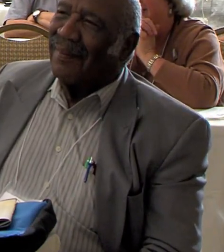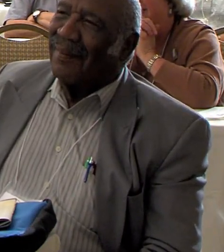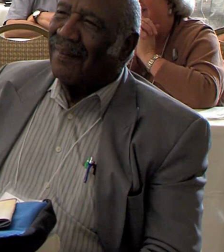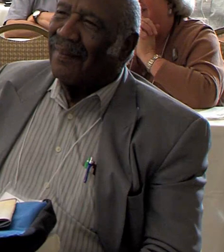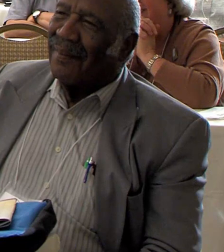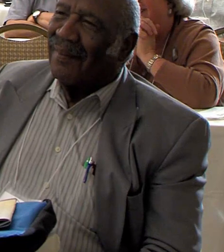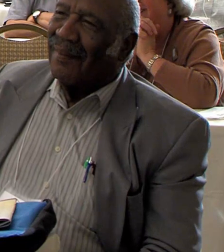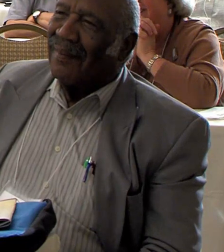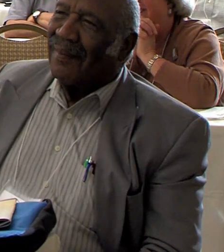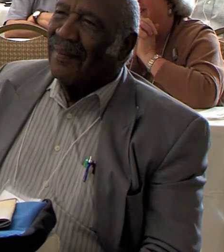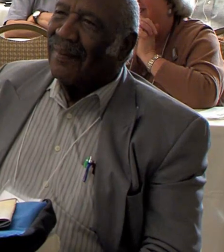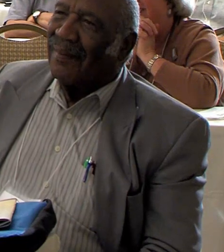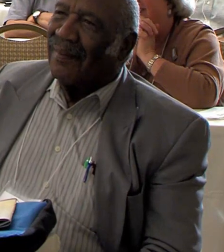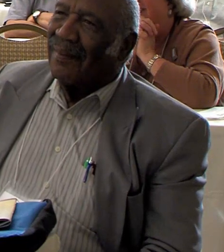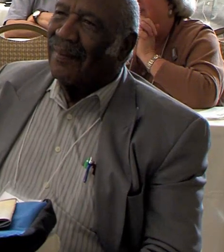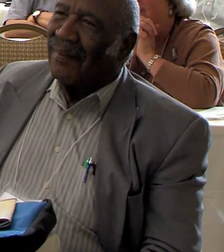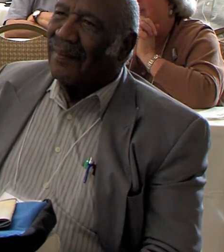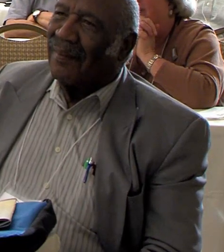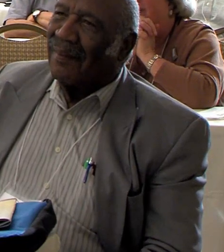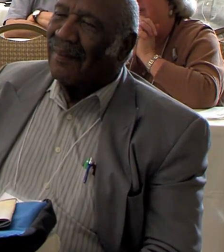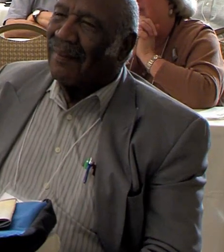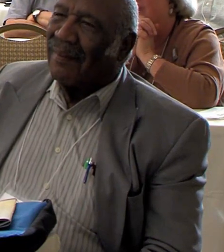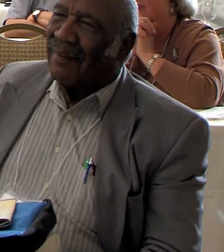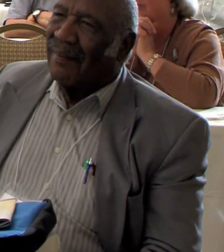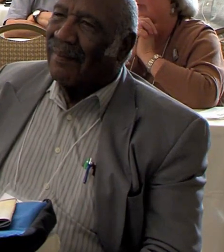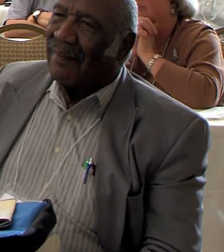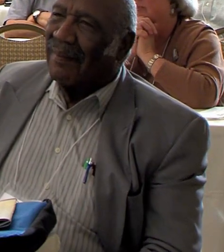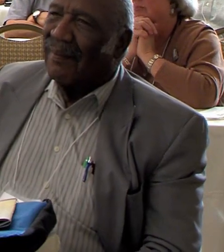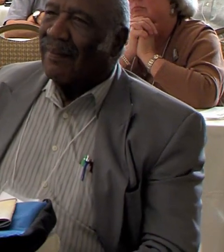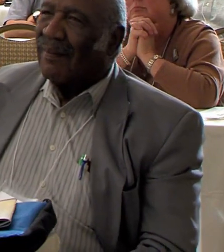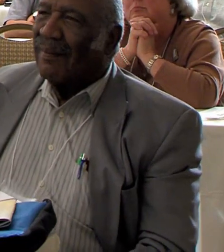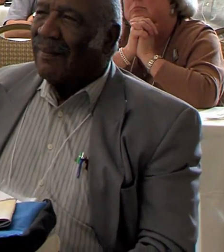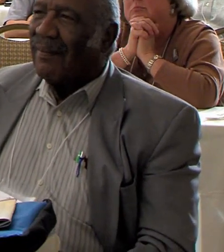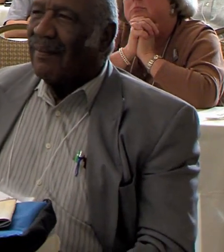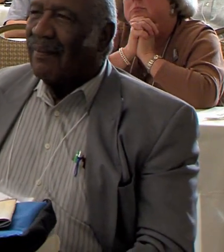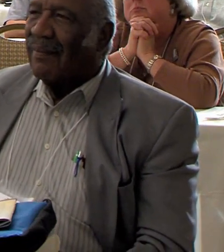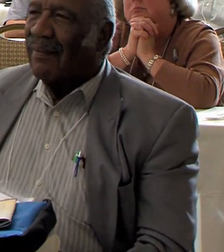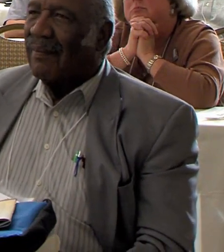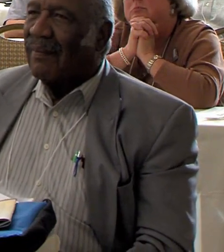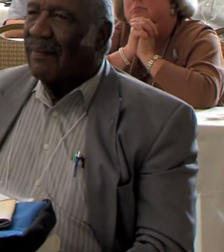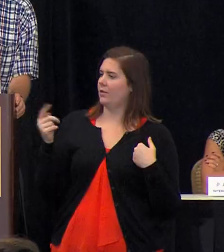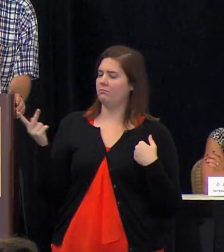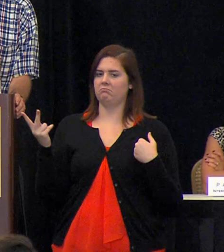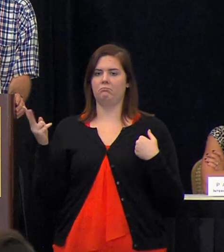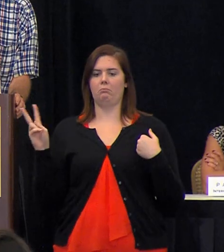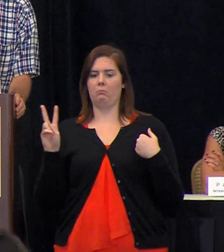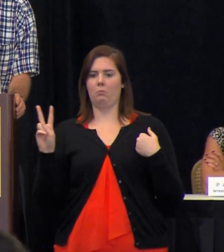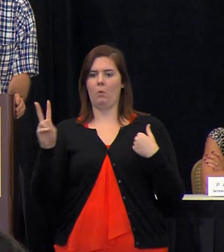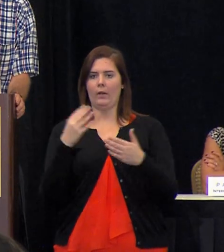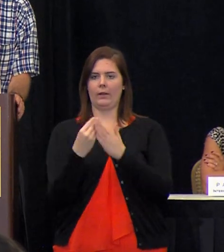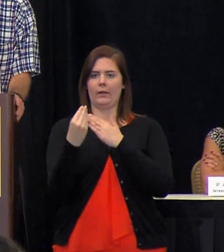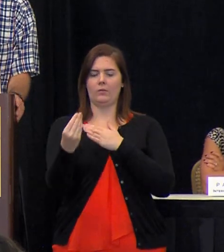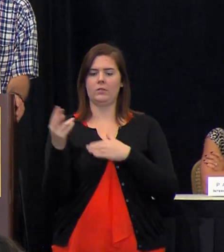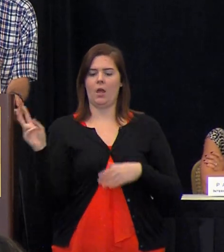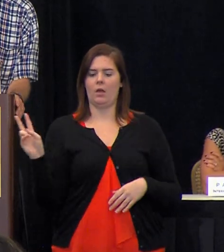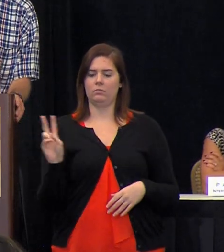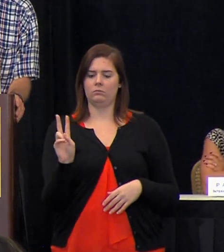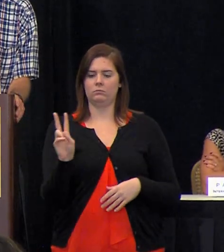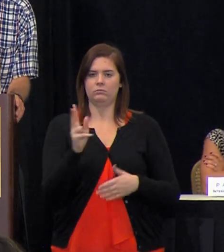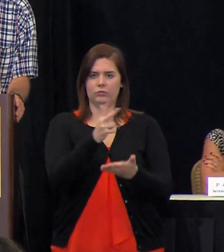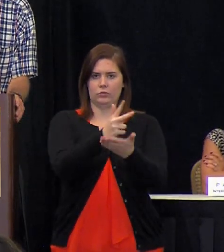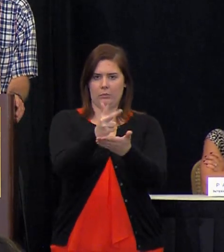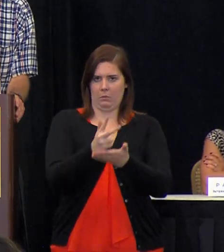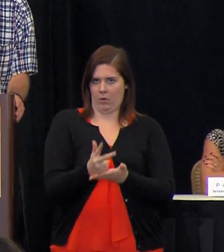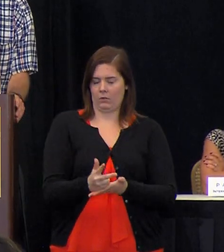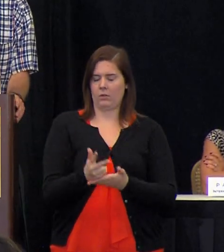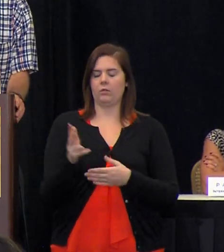so sister paulette said i'm sorry we don't have any carpets so they're walking outside into the parking lot